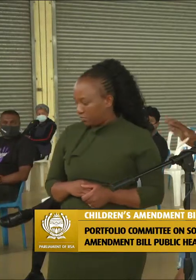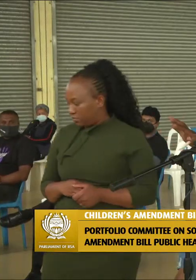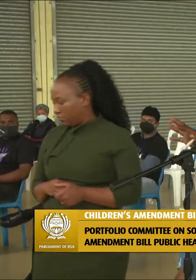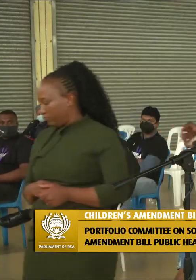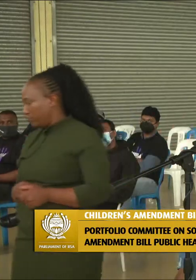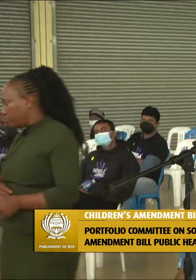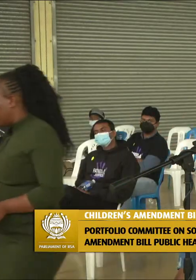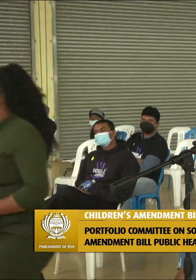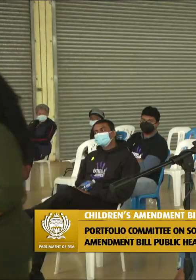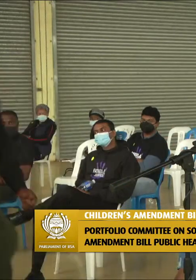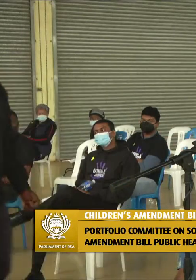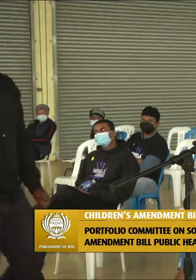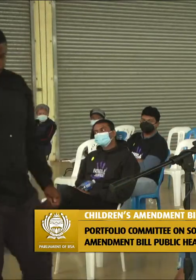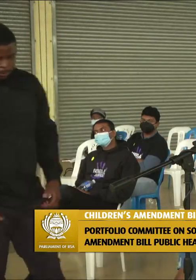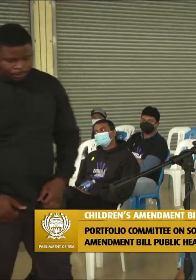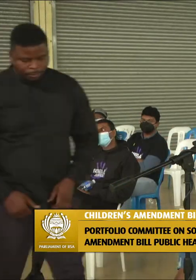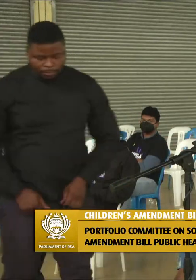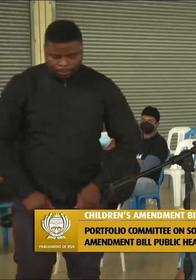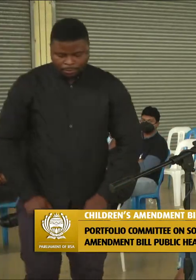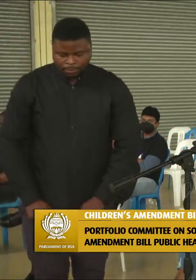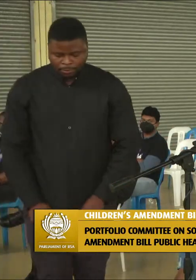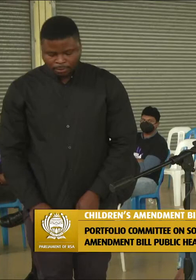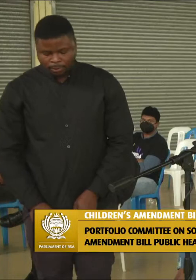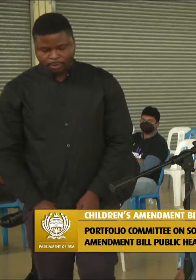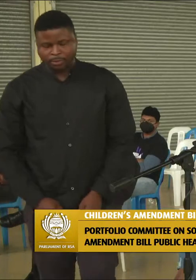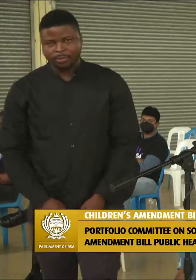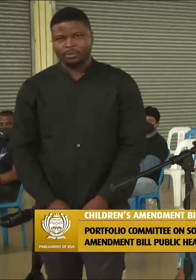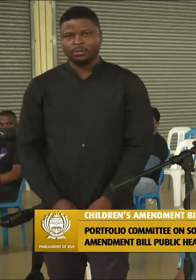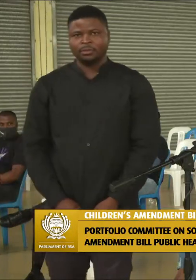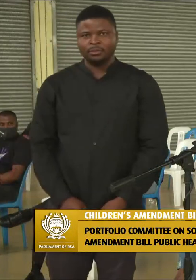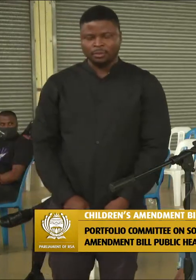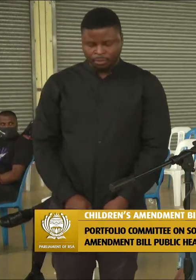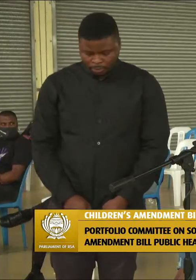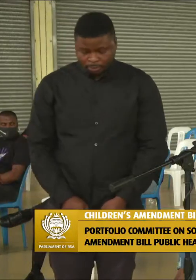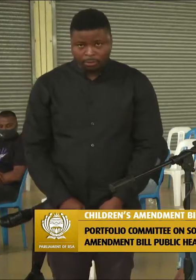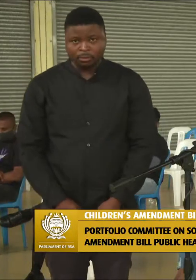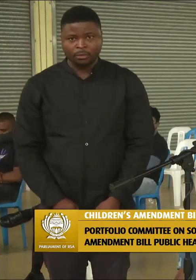inyanga ezintathu bese ke umntwana abese edluliselwa